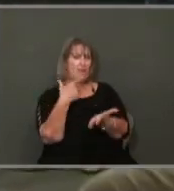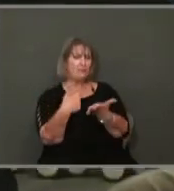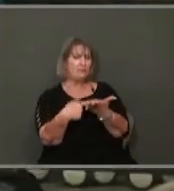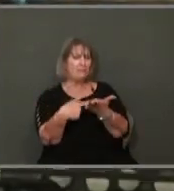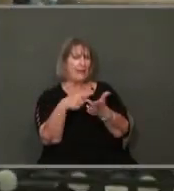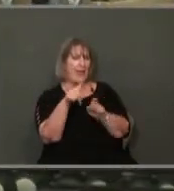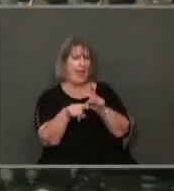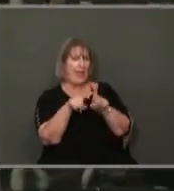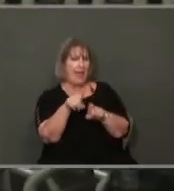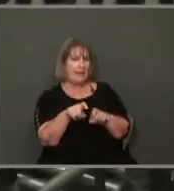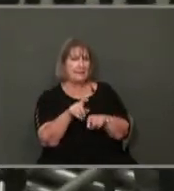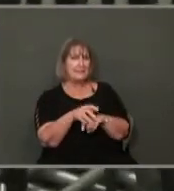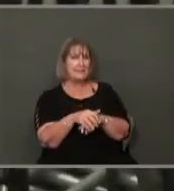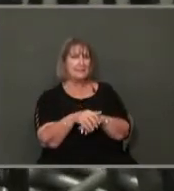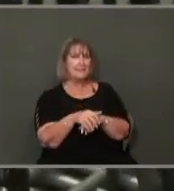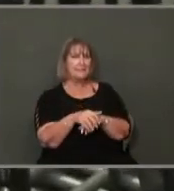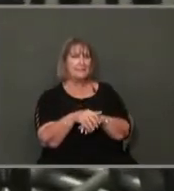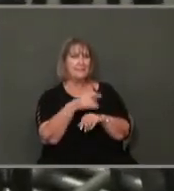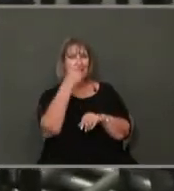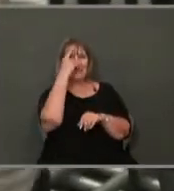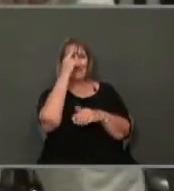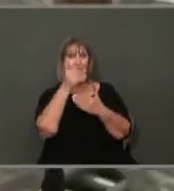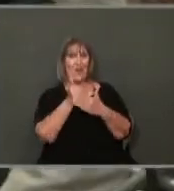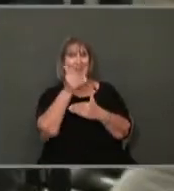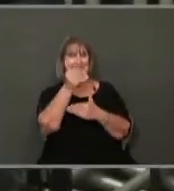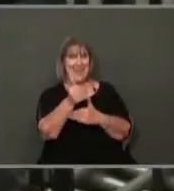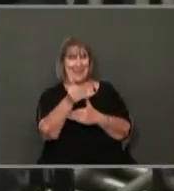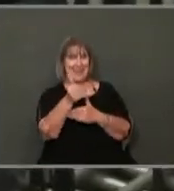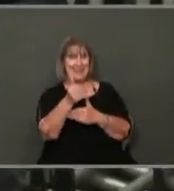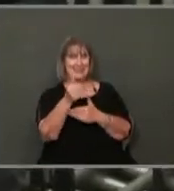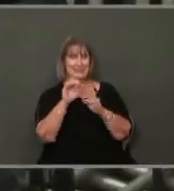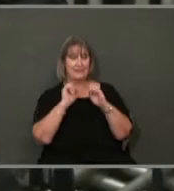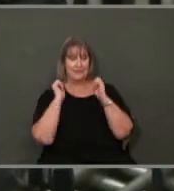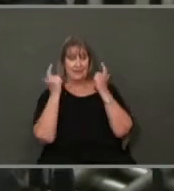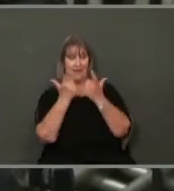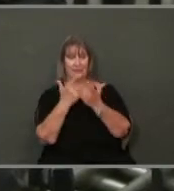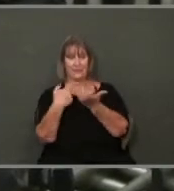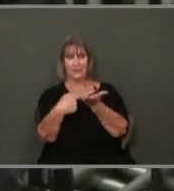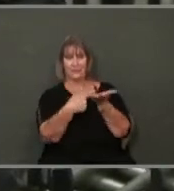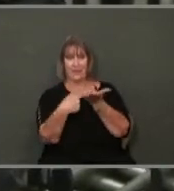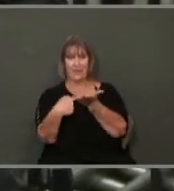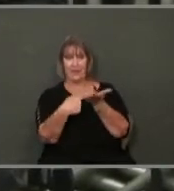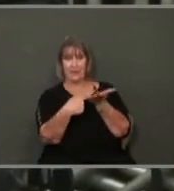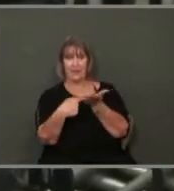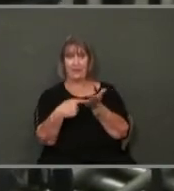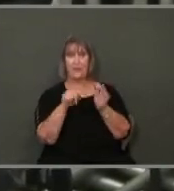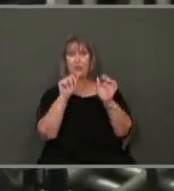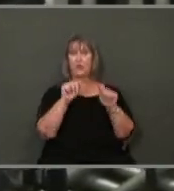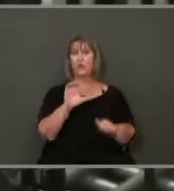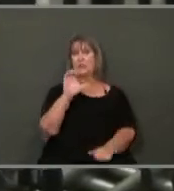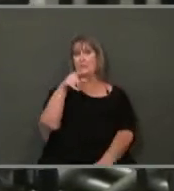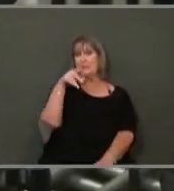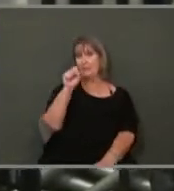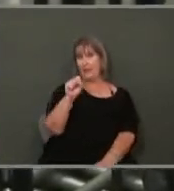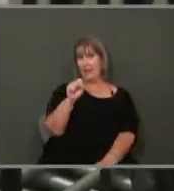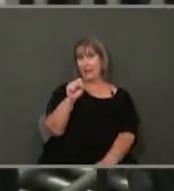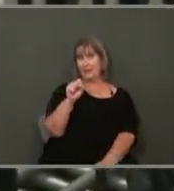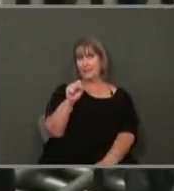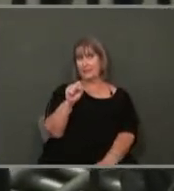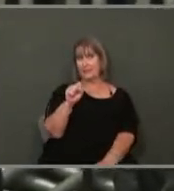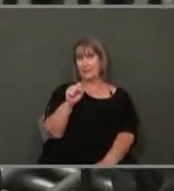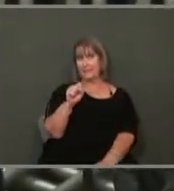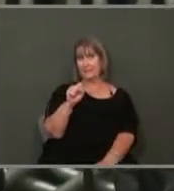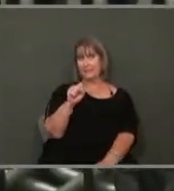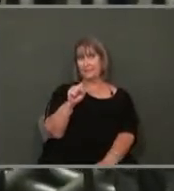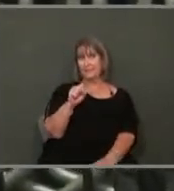into for the next council debate on it is can CPS put in the bill an